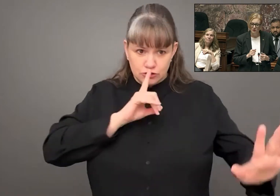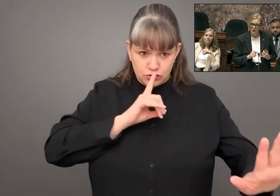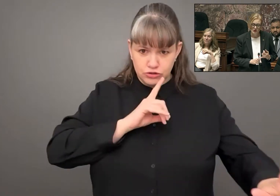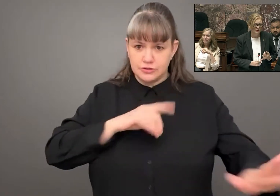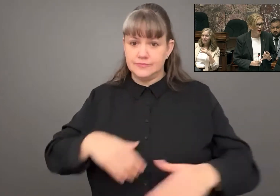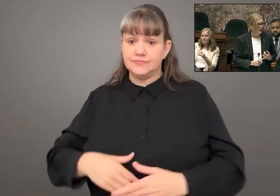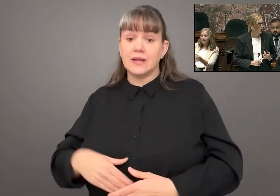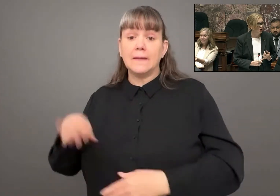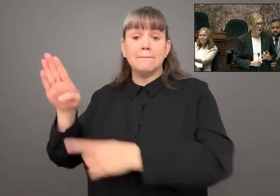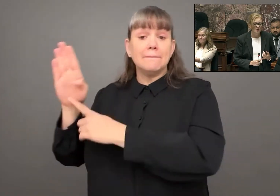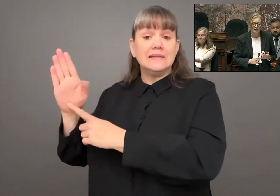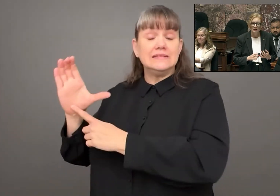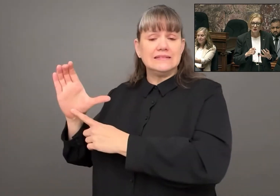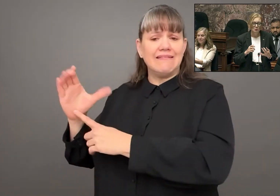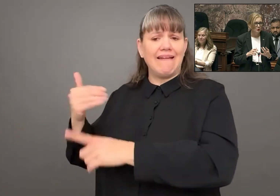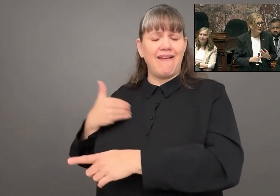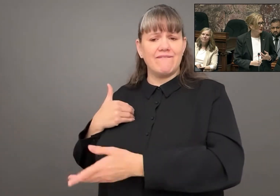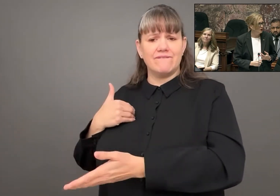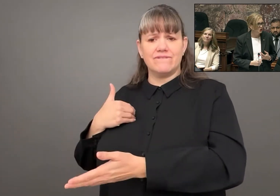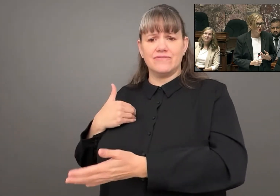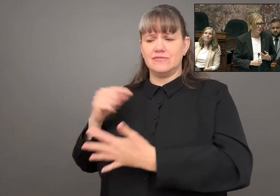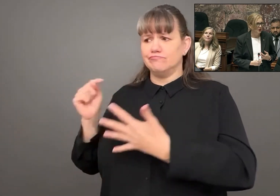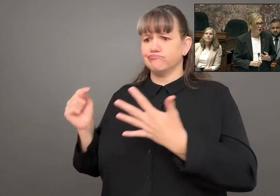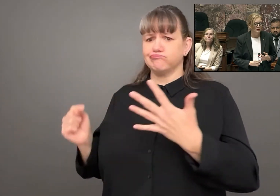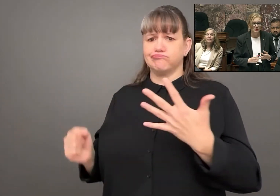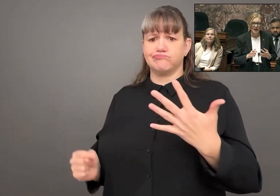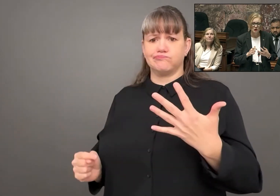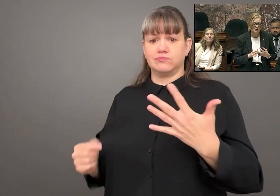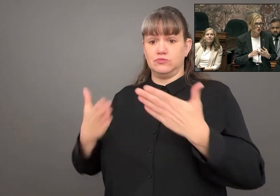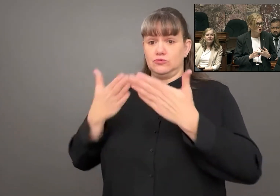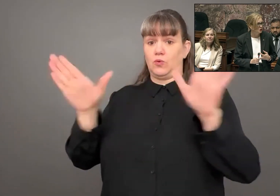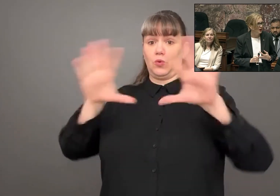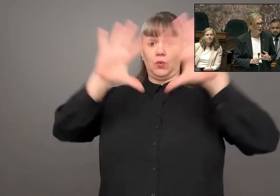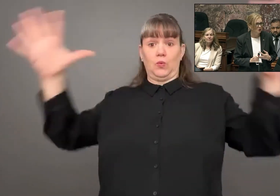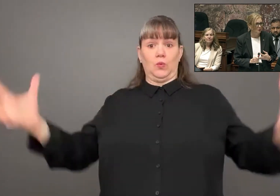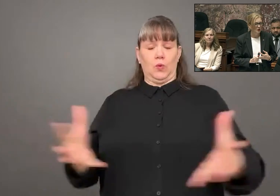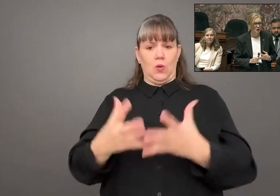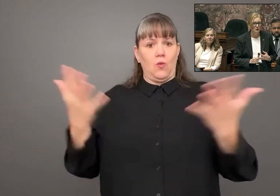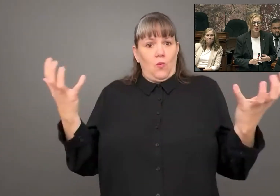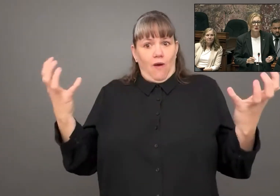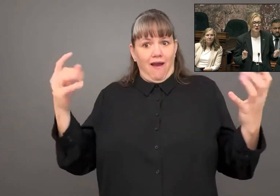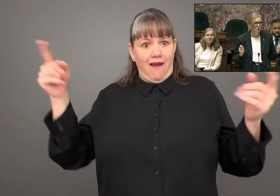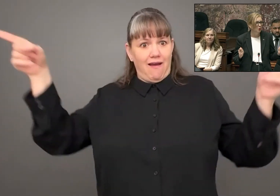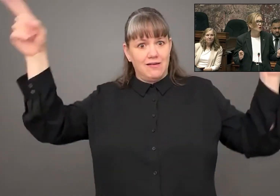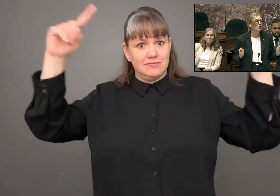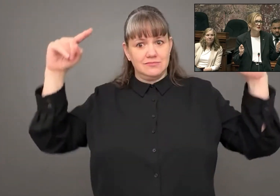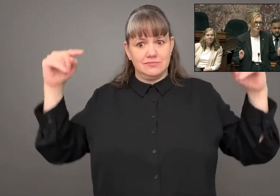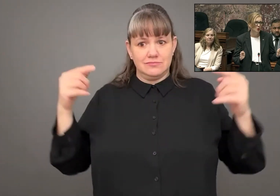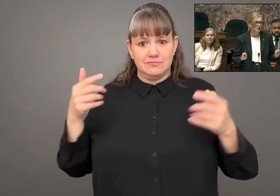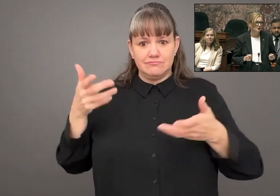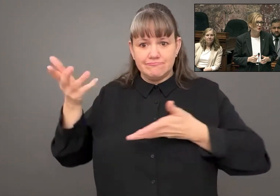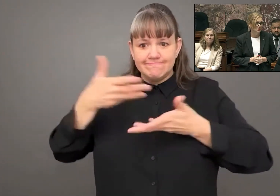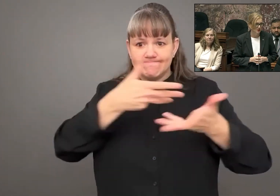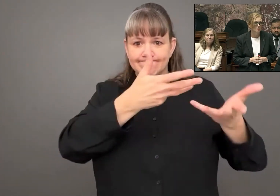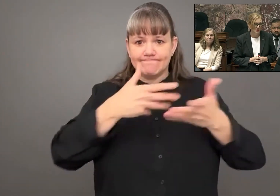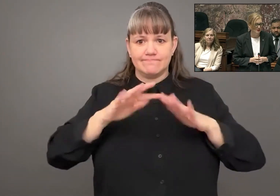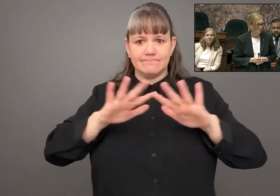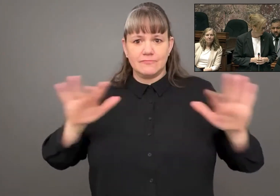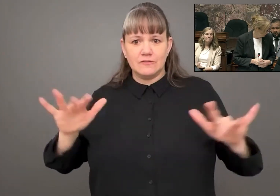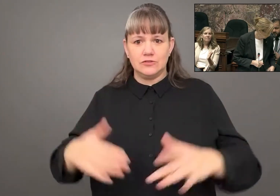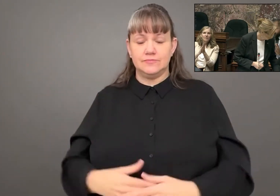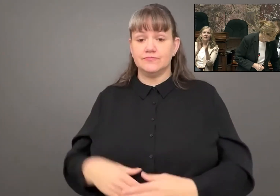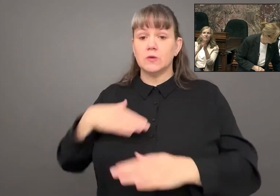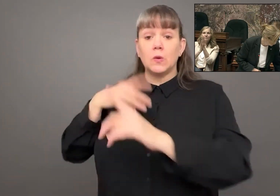to diversify our economy, to bring down trade barriers, and to ensure economic growth to support what's important to British